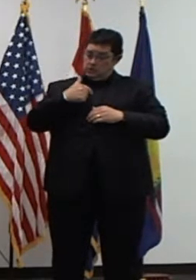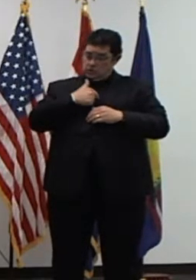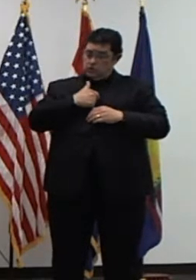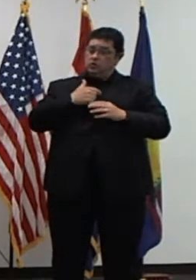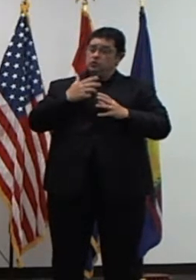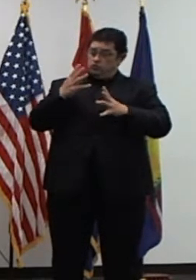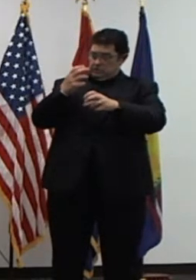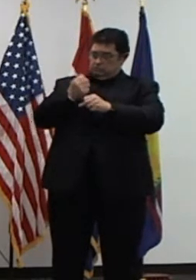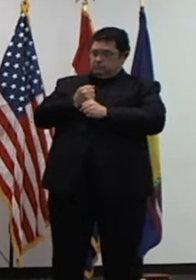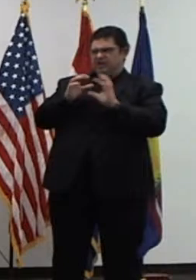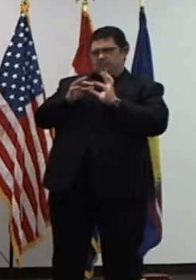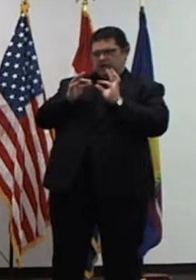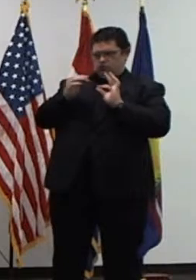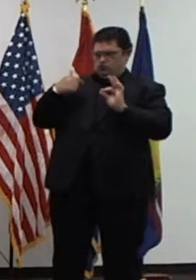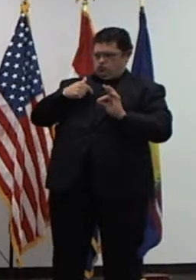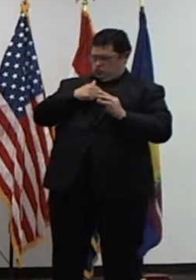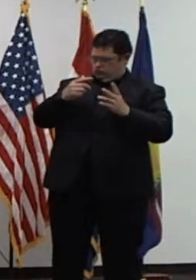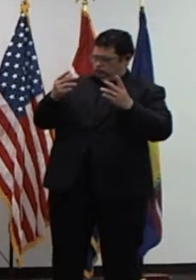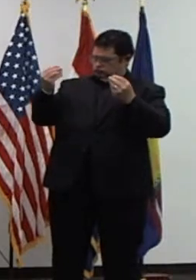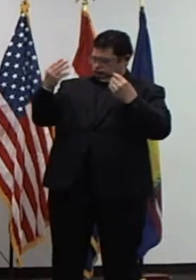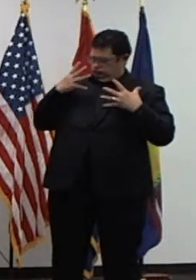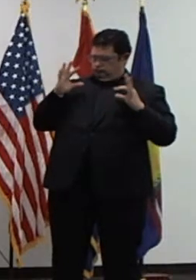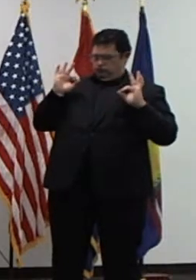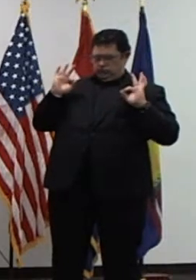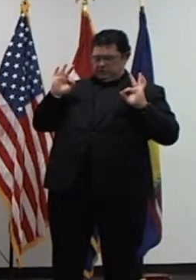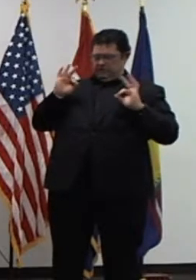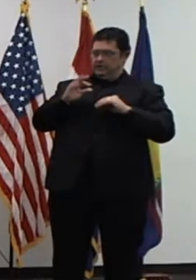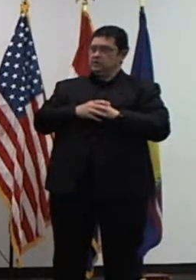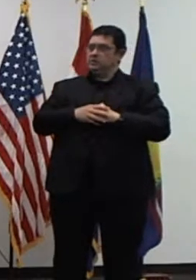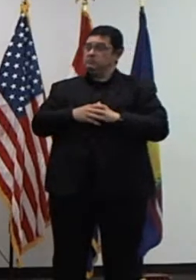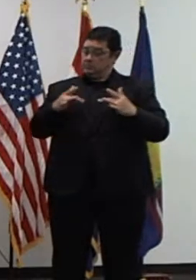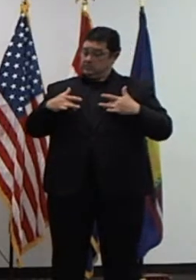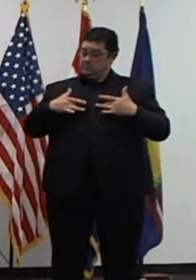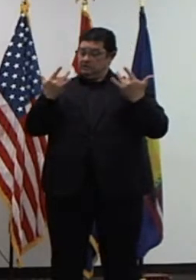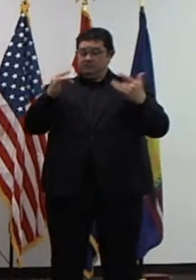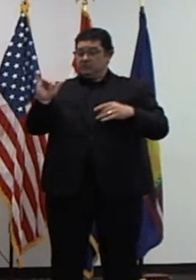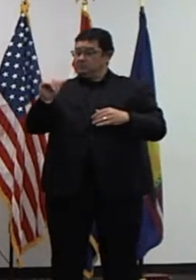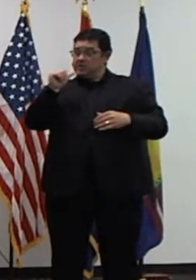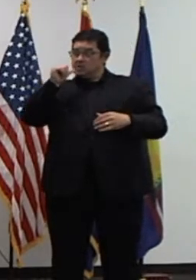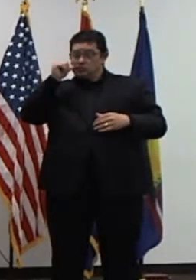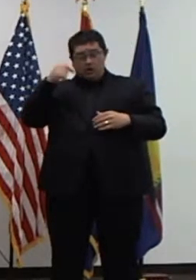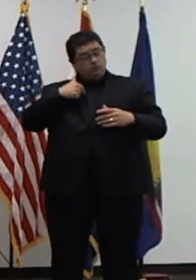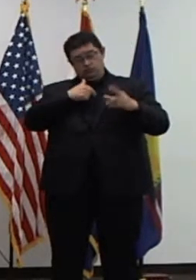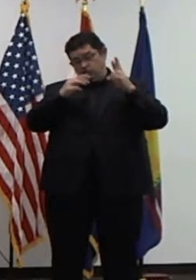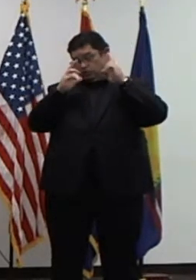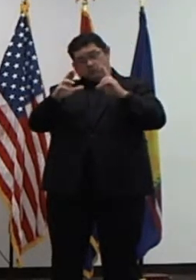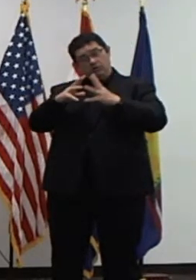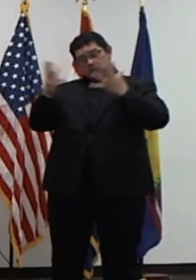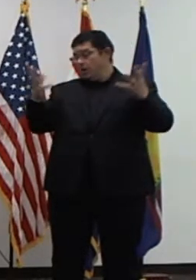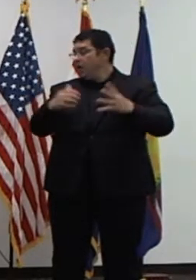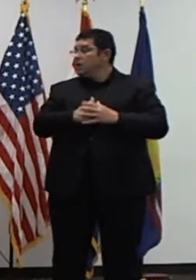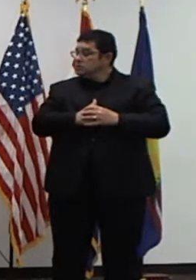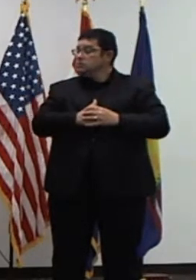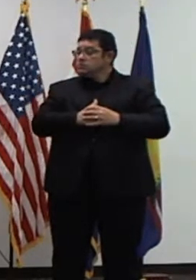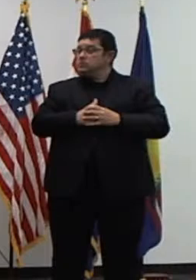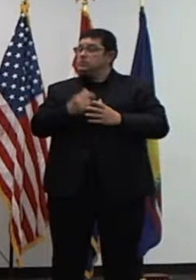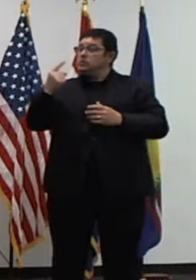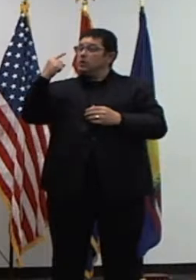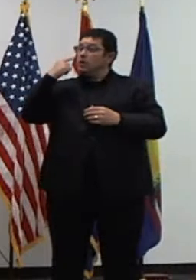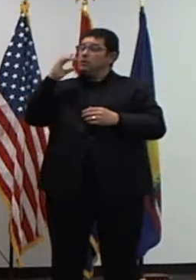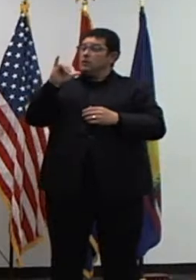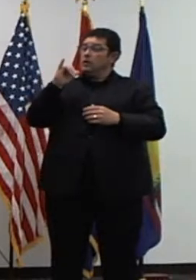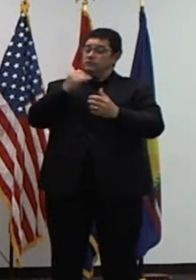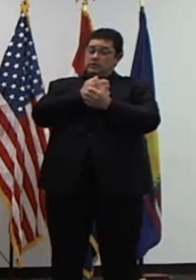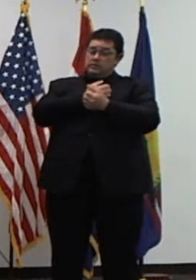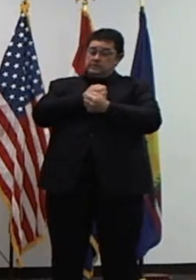receiving and respect the protesters who are participating in events like yesterday. We respect them a great deal. We thought that was a very safe and